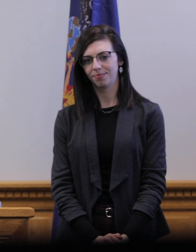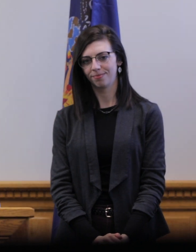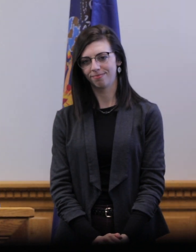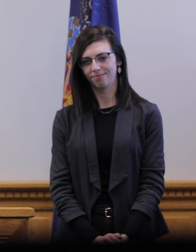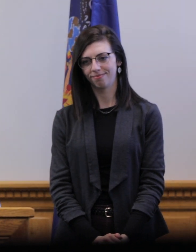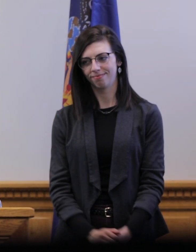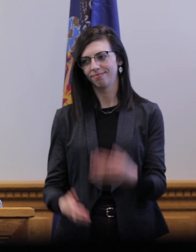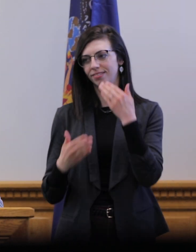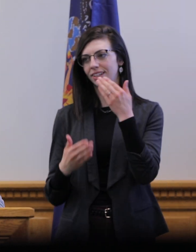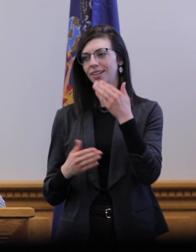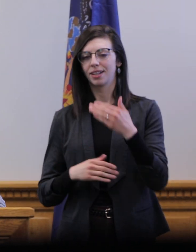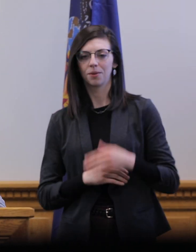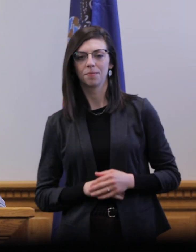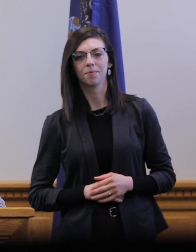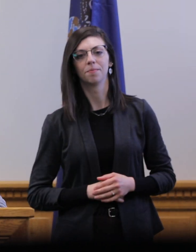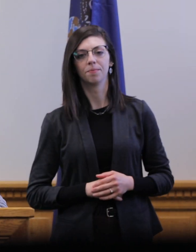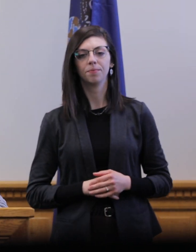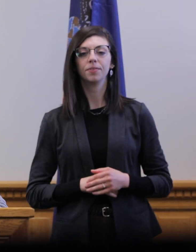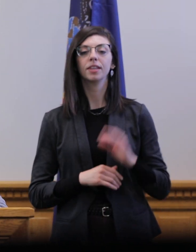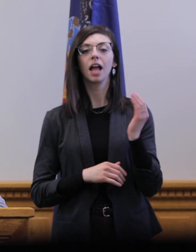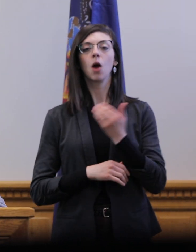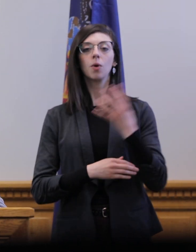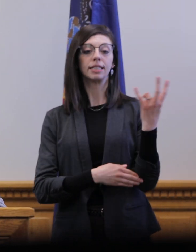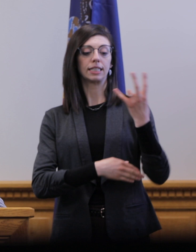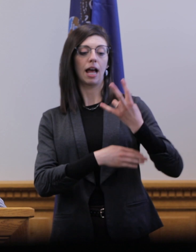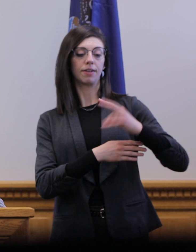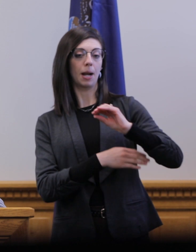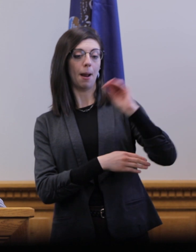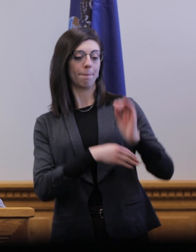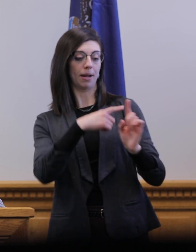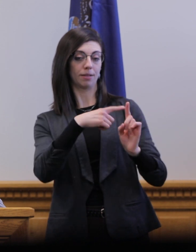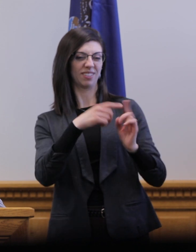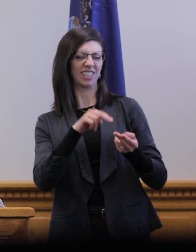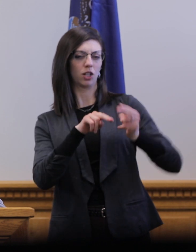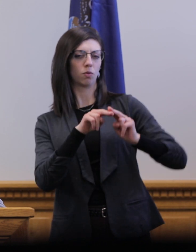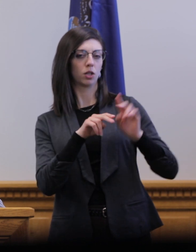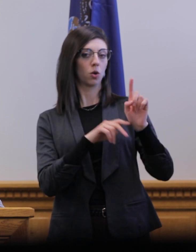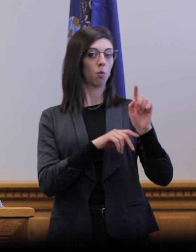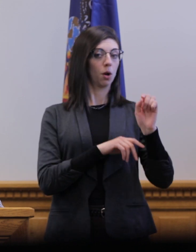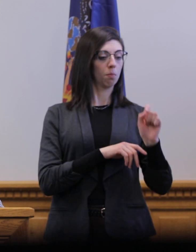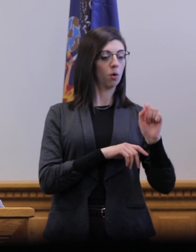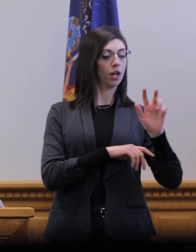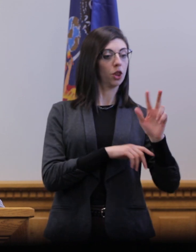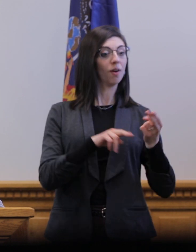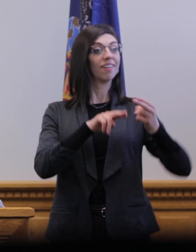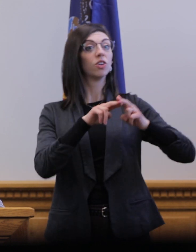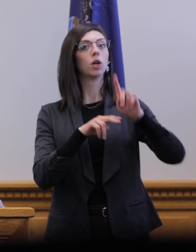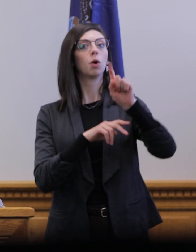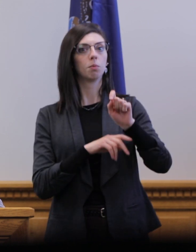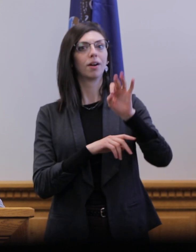Thank you, Chairman Weatherup. Our 7-day positivity rate has increased from 1.3% to